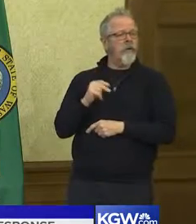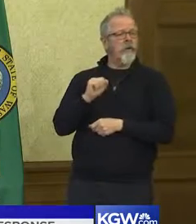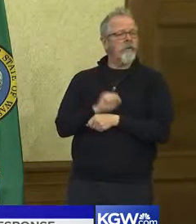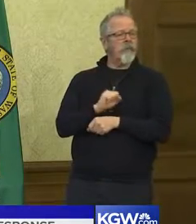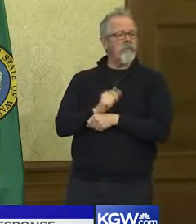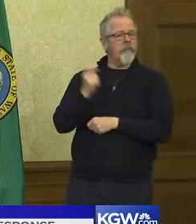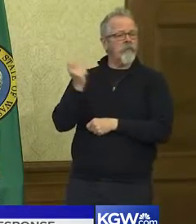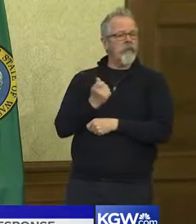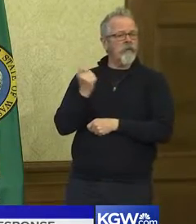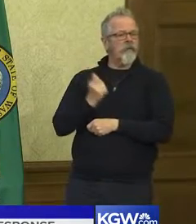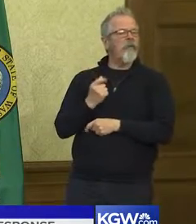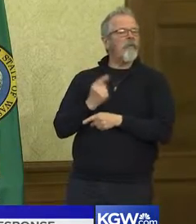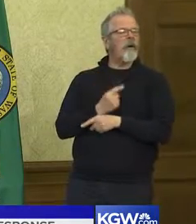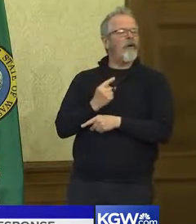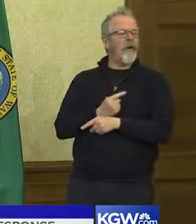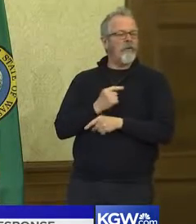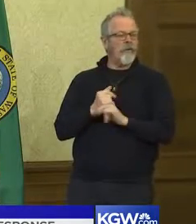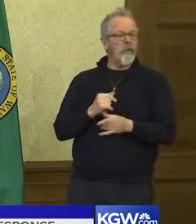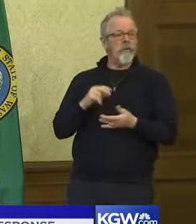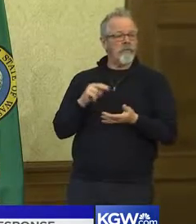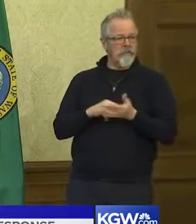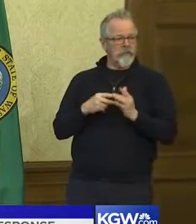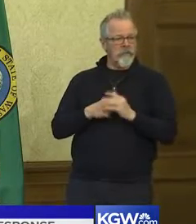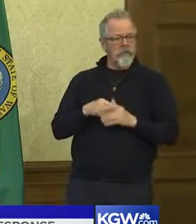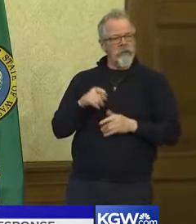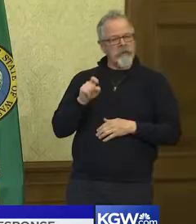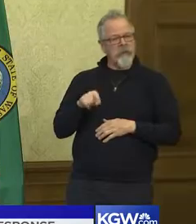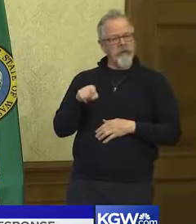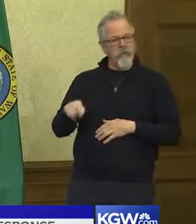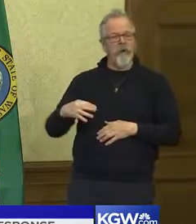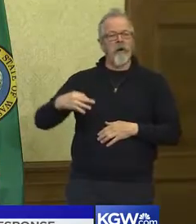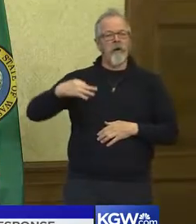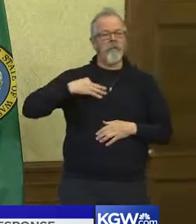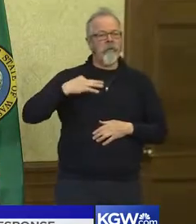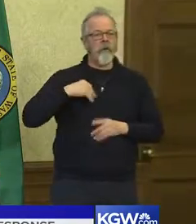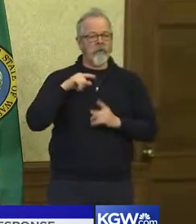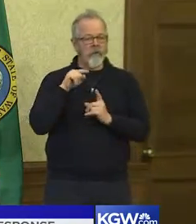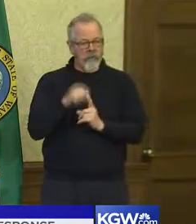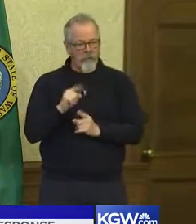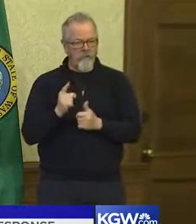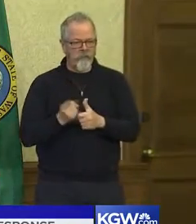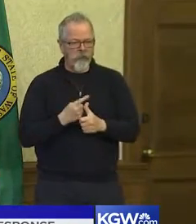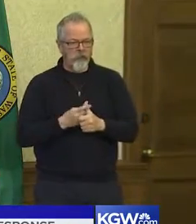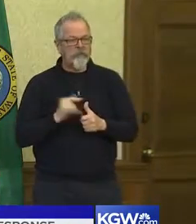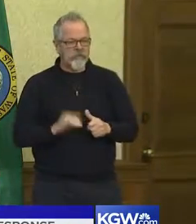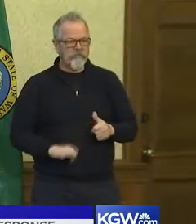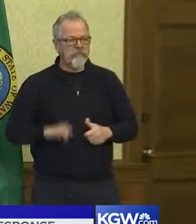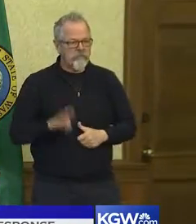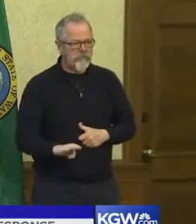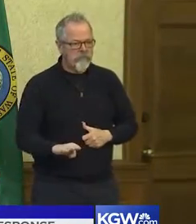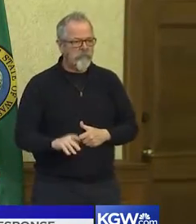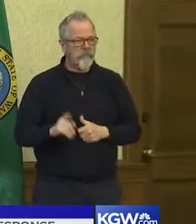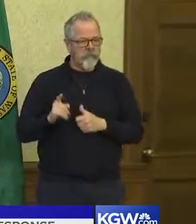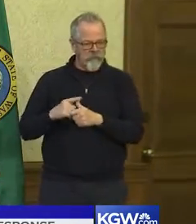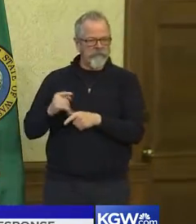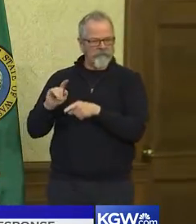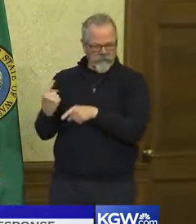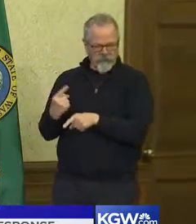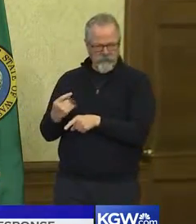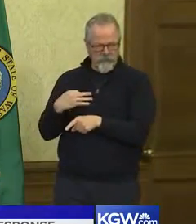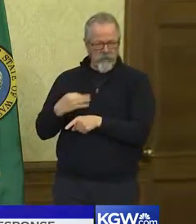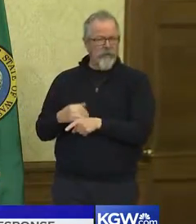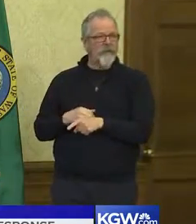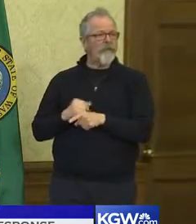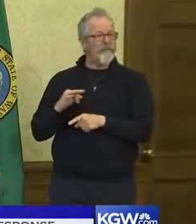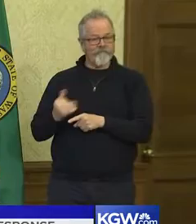application, and when you are deemed ineligible, it will show on your account, and then you will have an additional link that shows up for